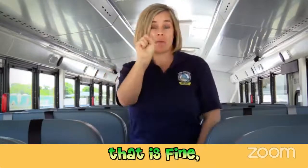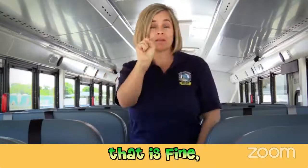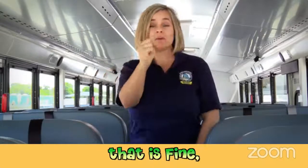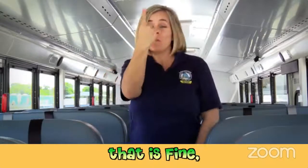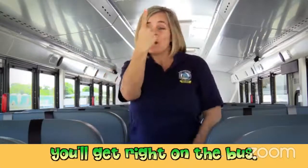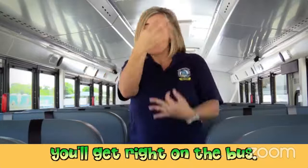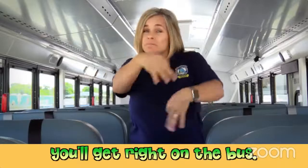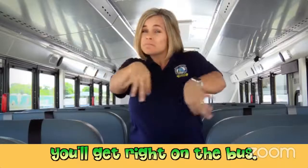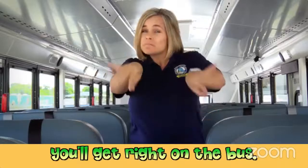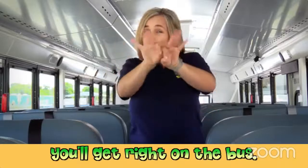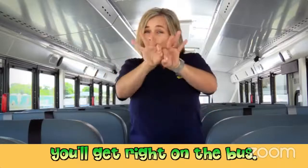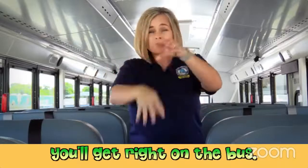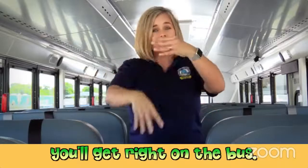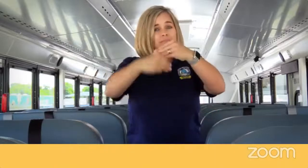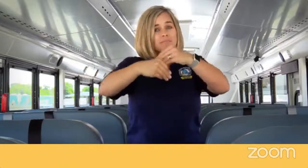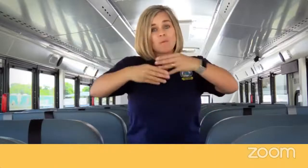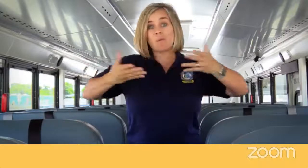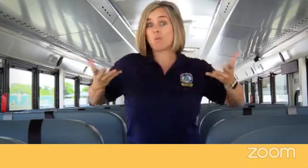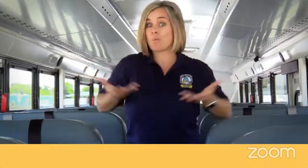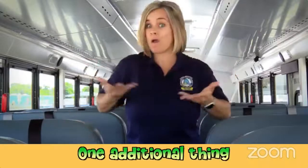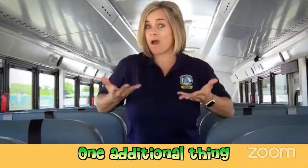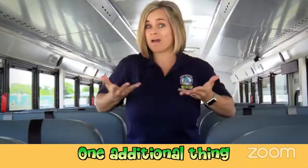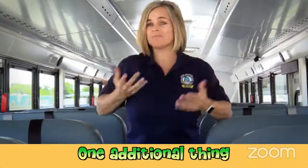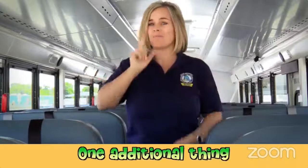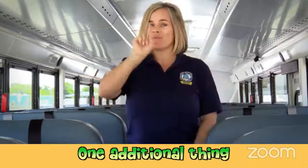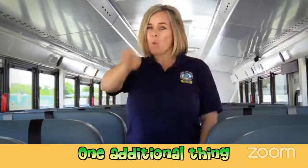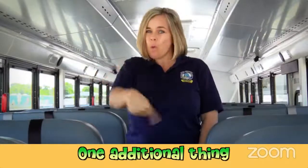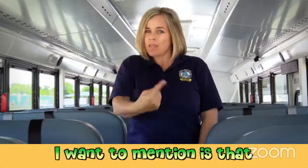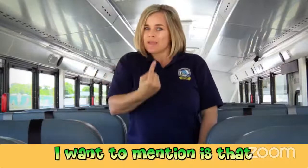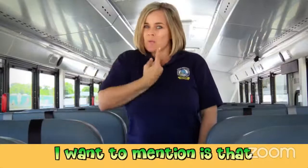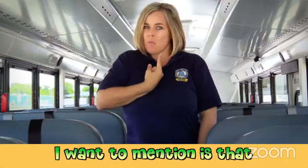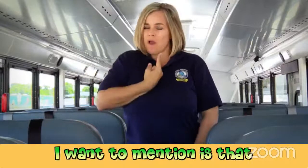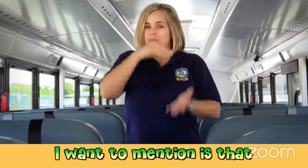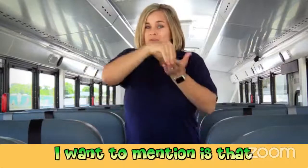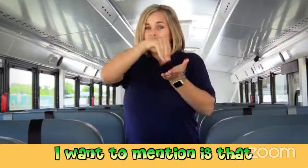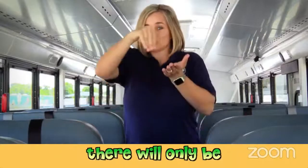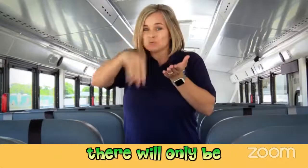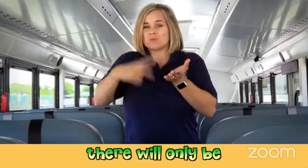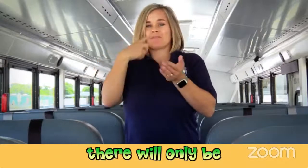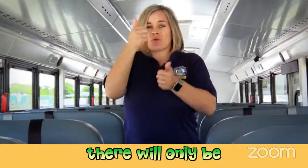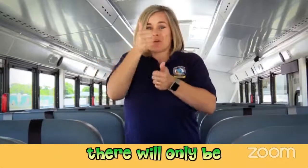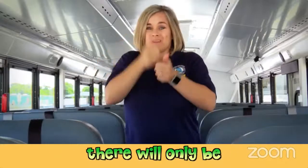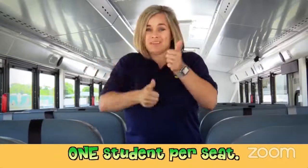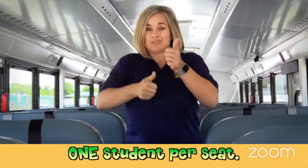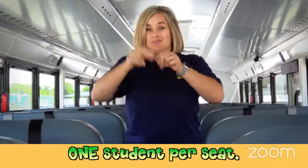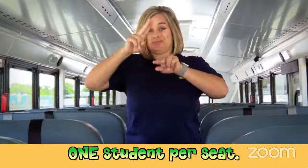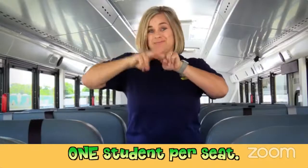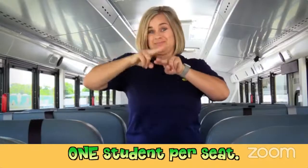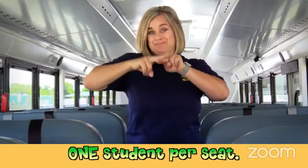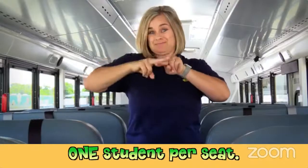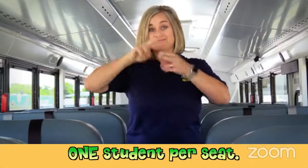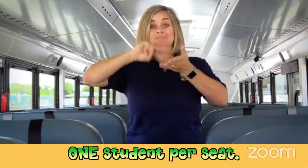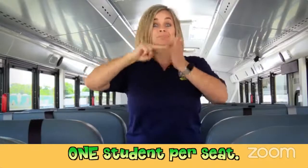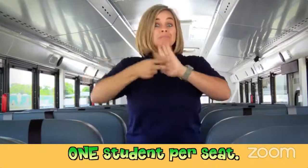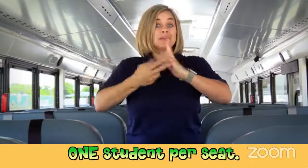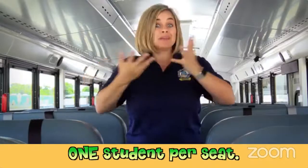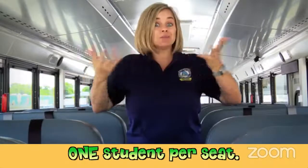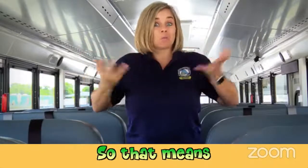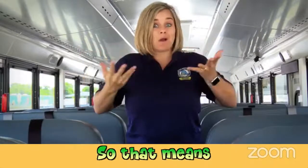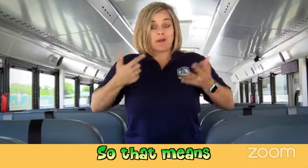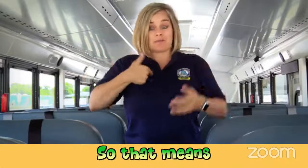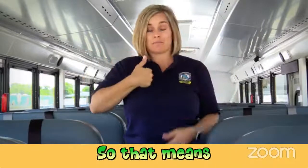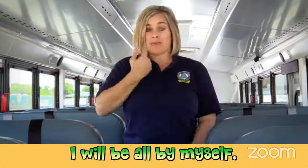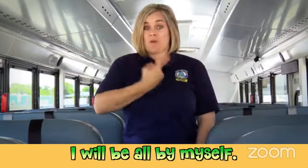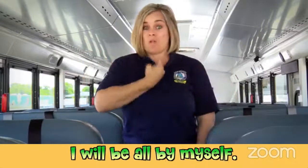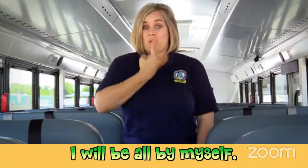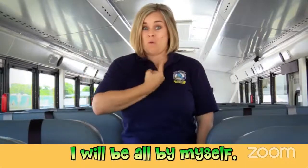long as that is fine, you will get right on the bus. One additional thing I want to mention is that there will only be 1 student per seat.